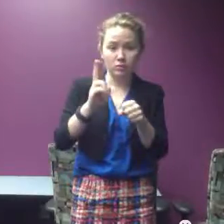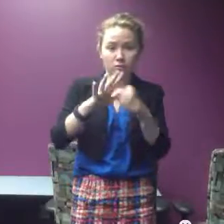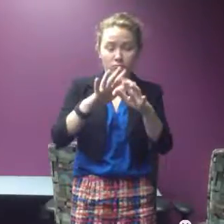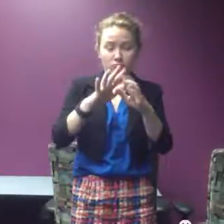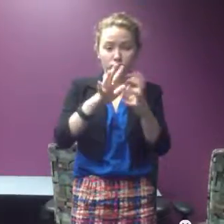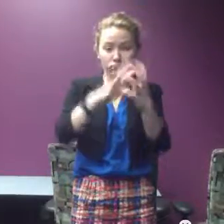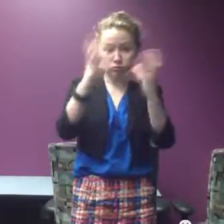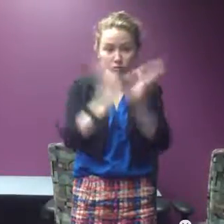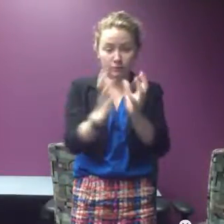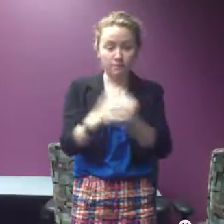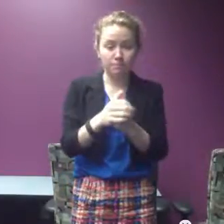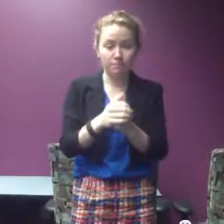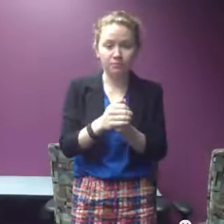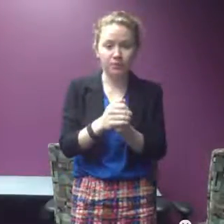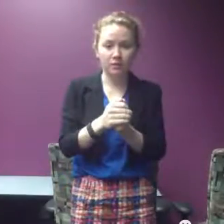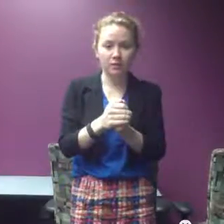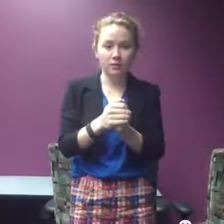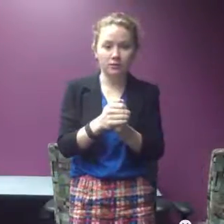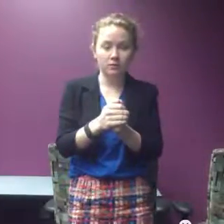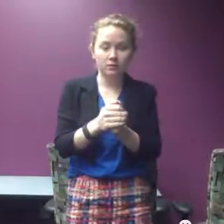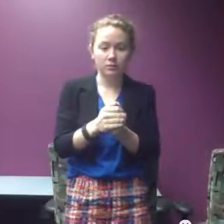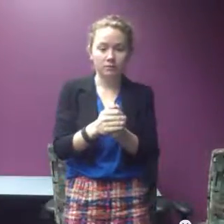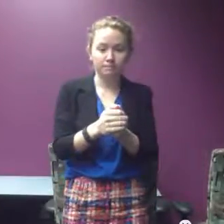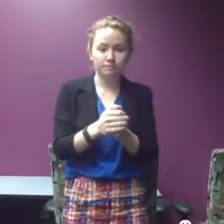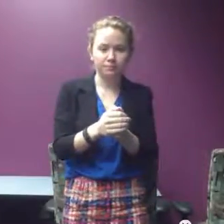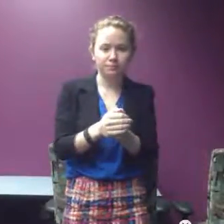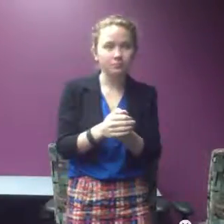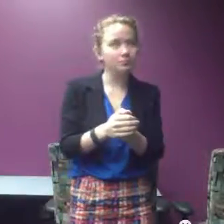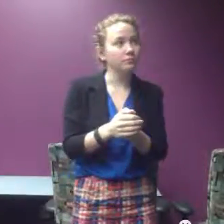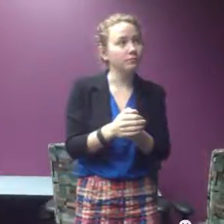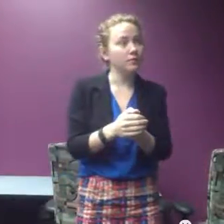we discussed using, so for volume,